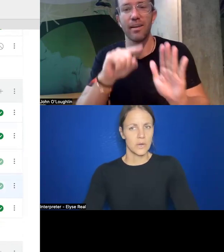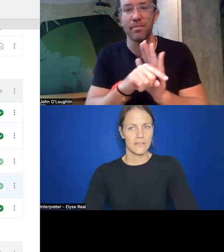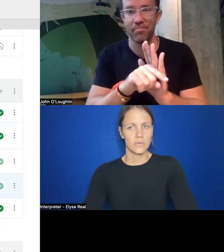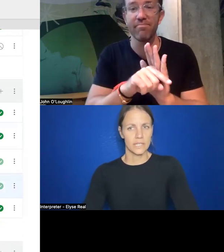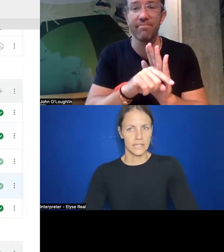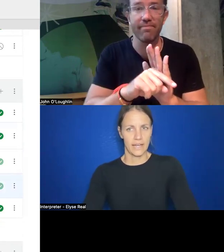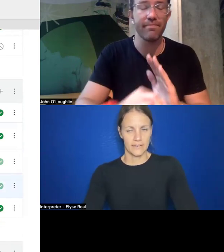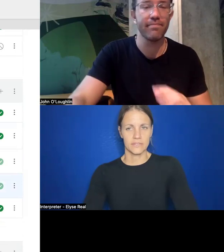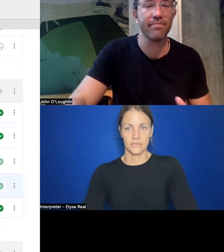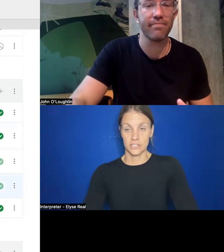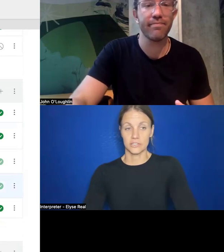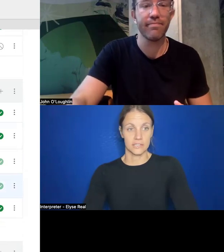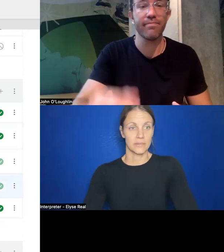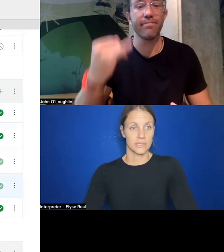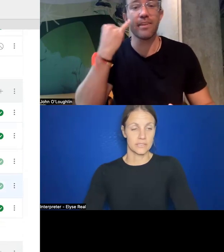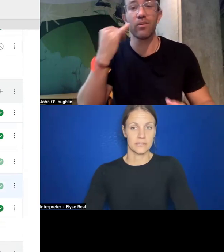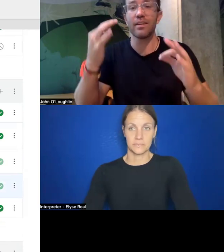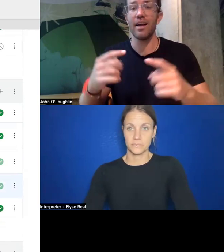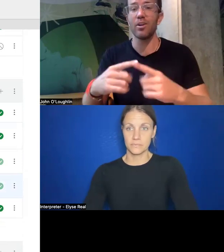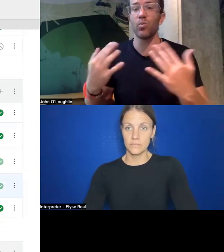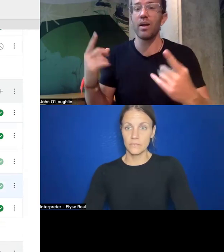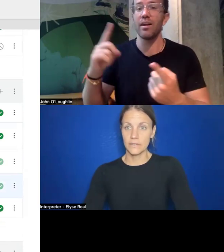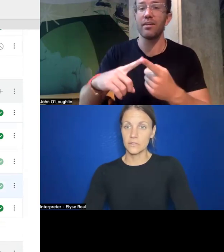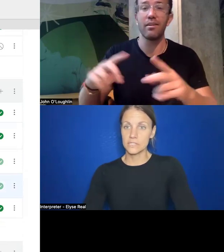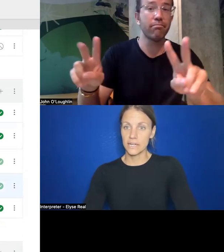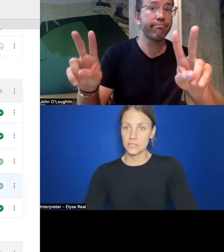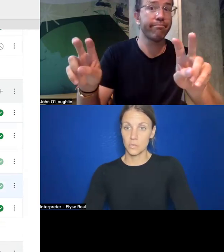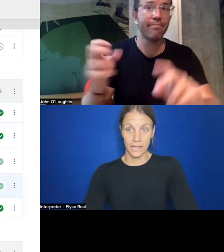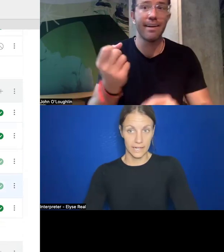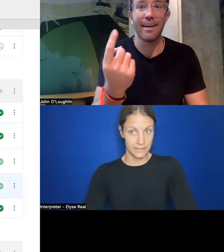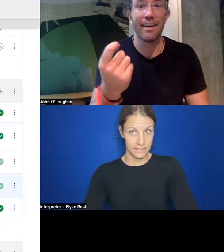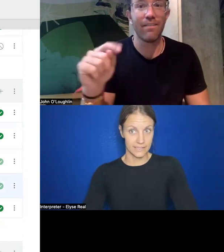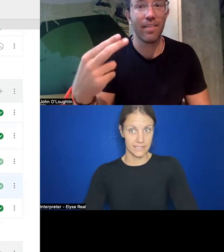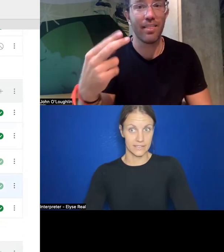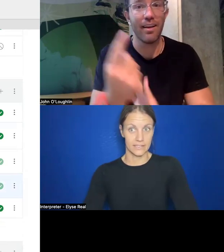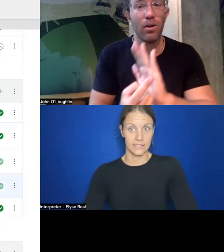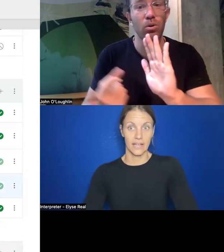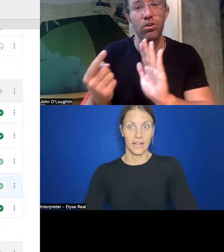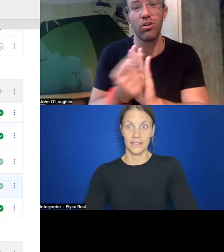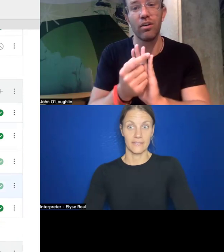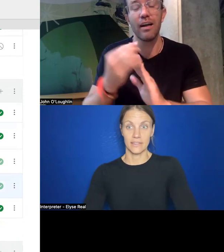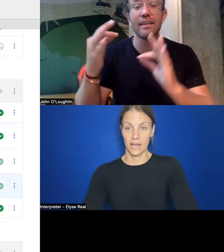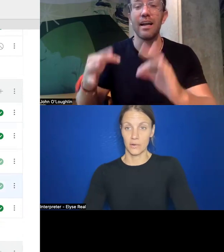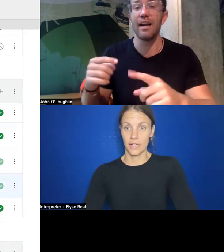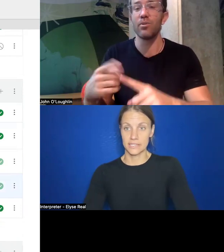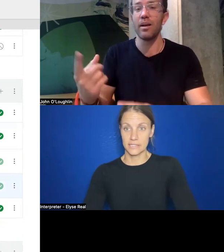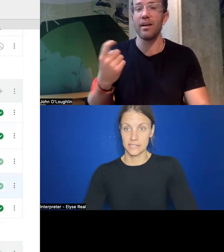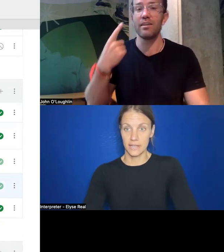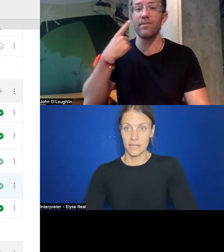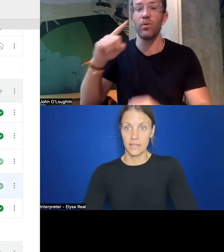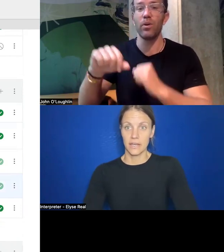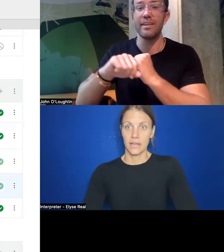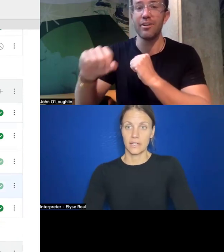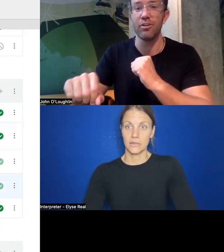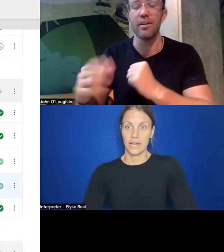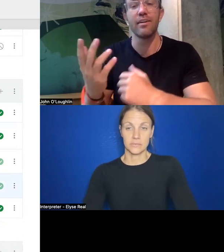technically you have a week and a half to finish your assignments. If you decide to wait until the 11th hour, as they